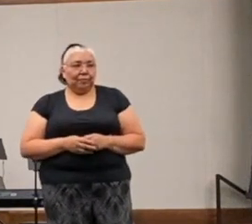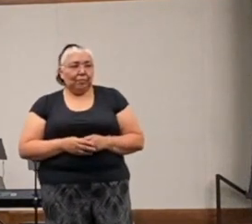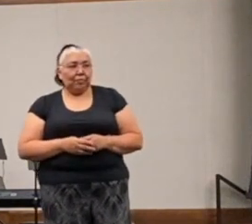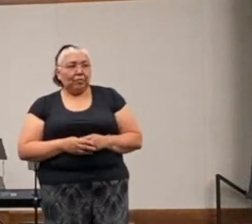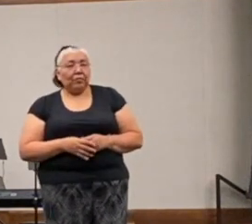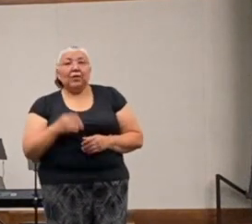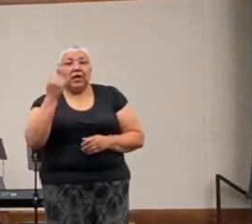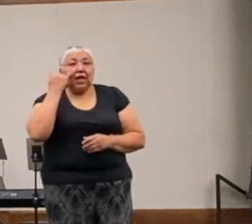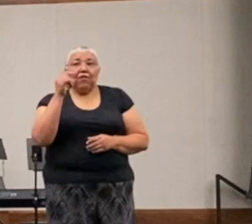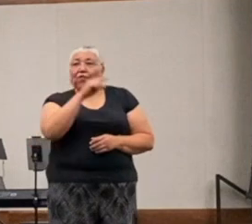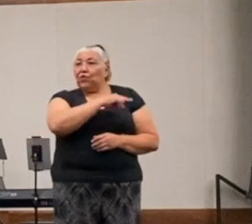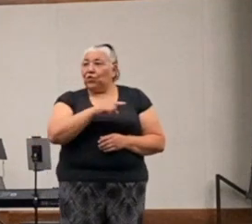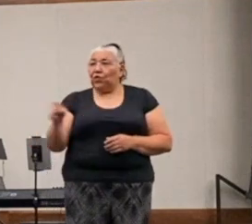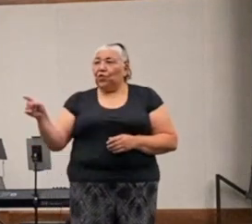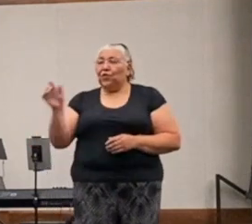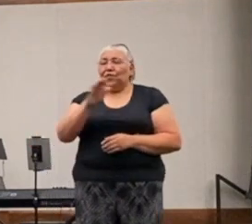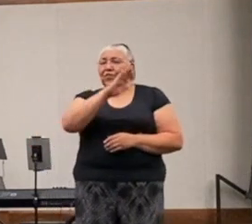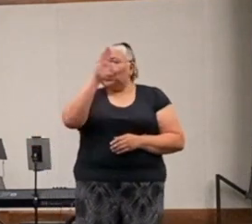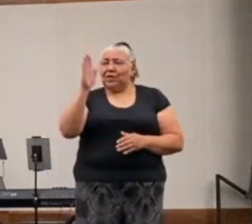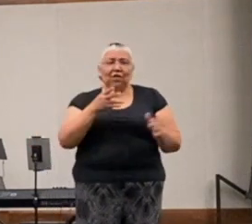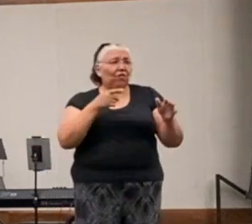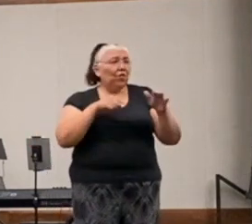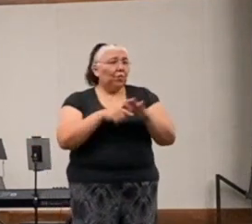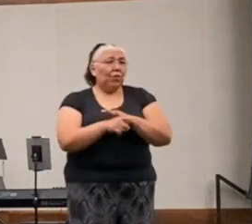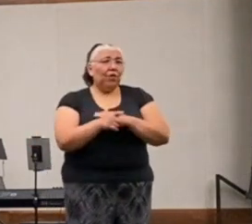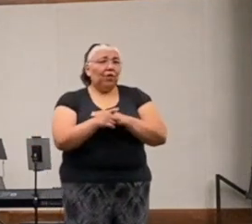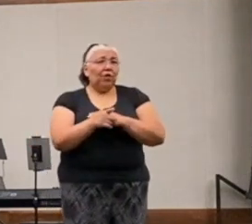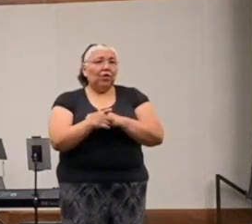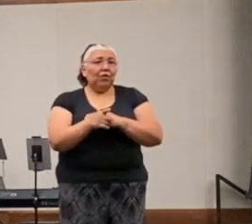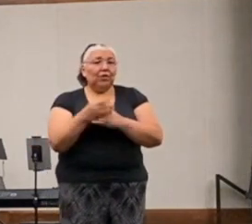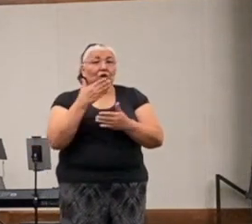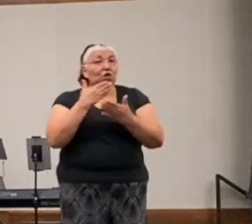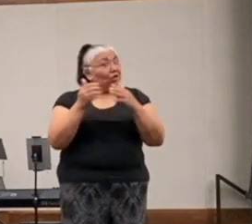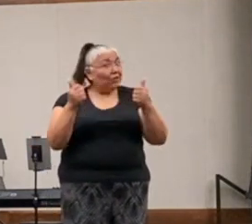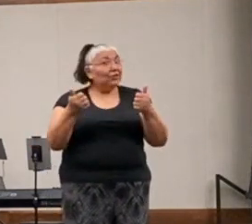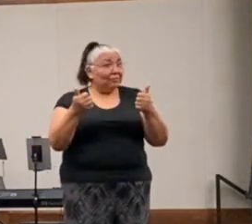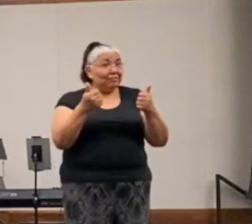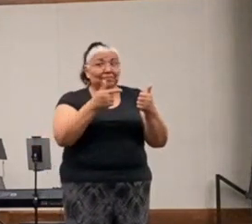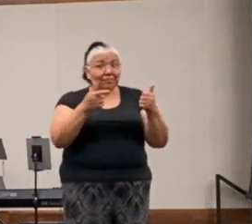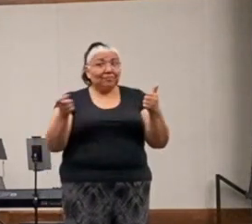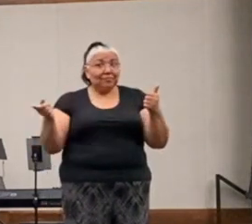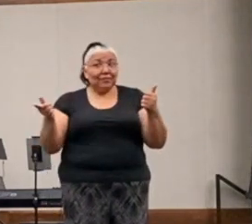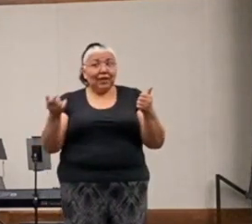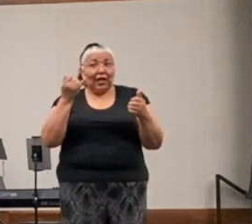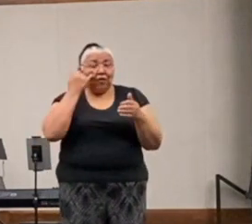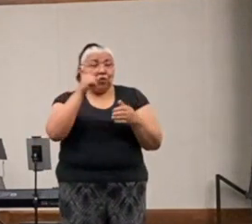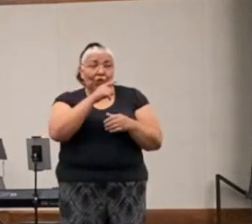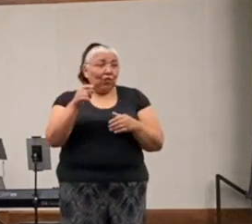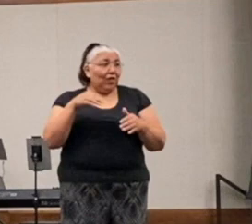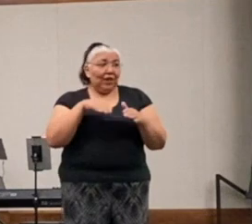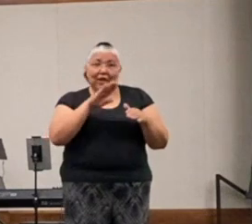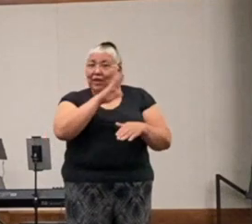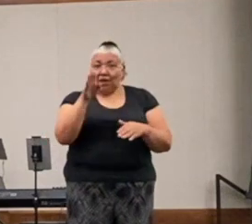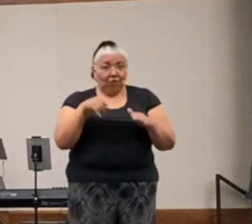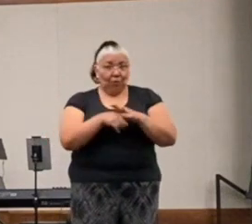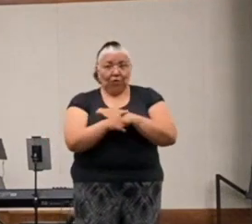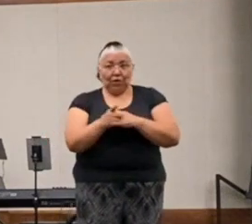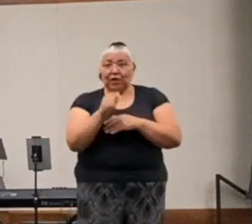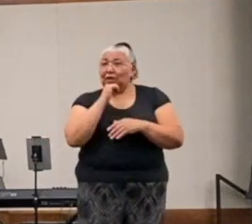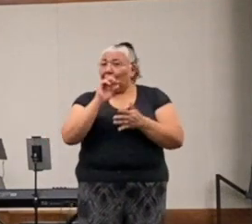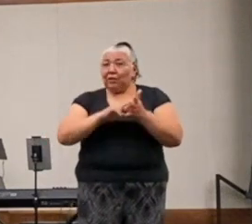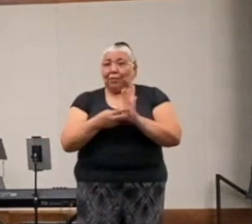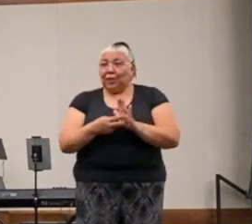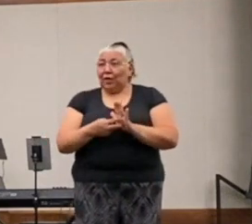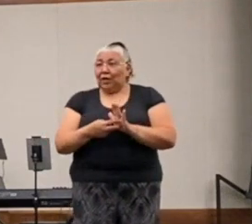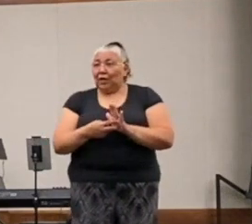you have never murdered, good on you, okay? Yeah. If you've never murdered, listen, it does not mean